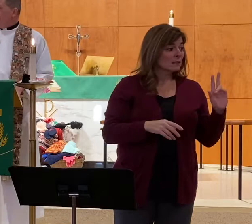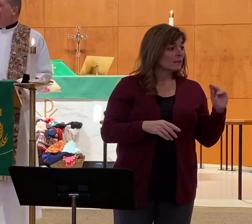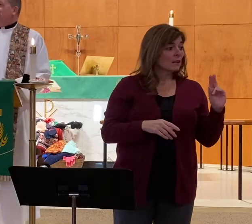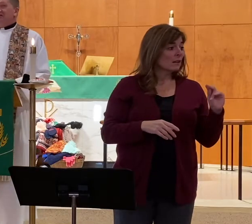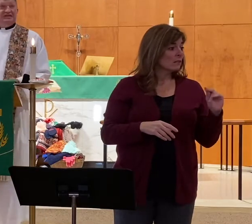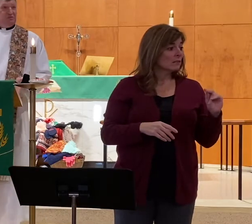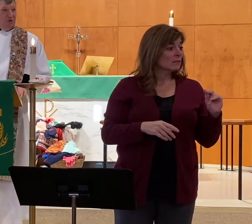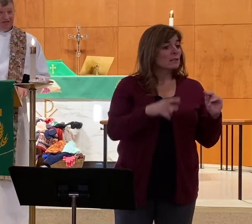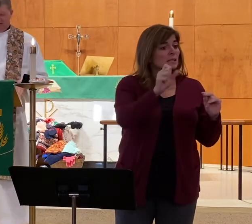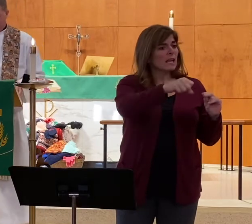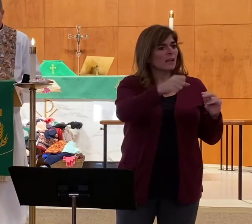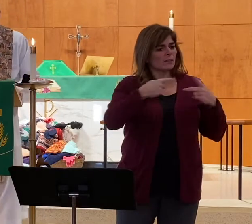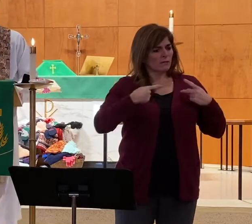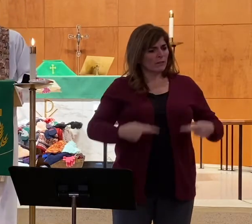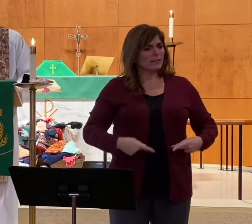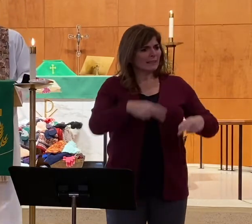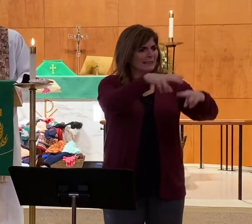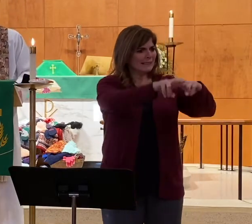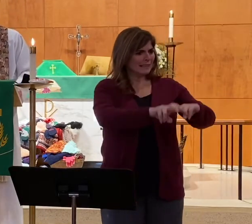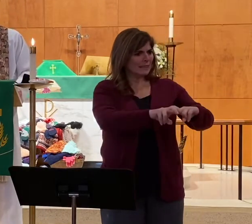Physical location is one thing.